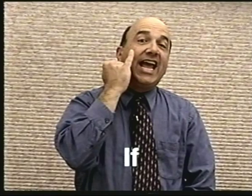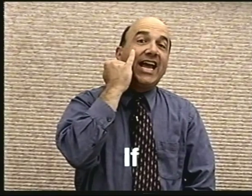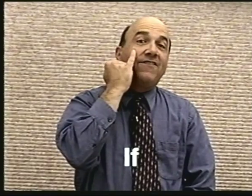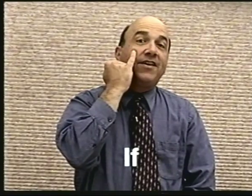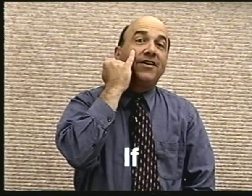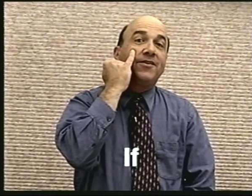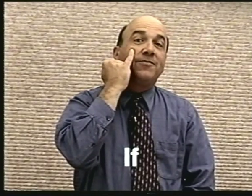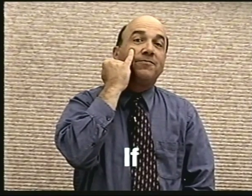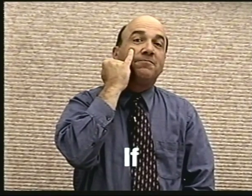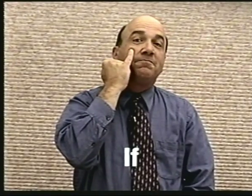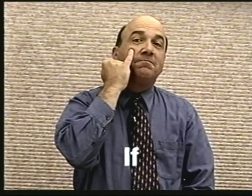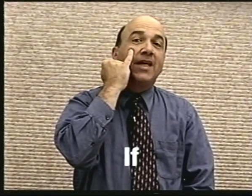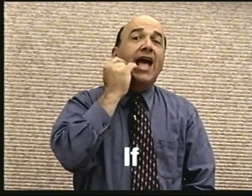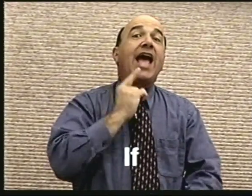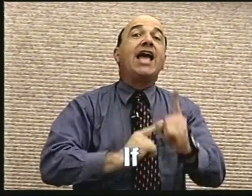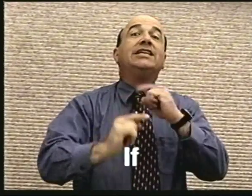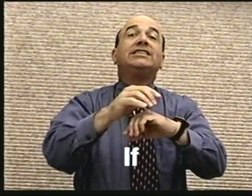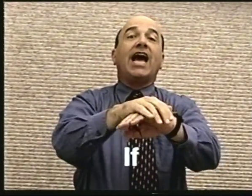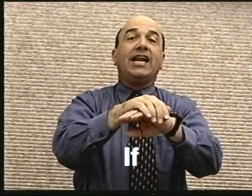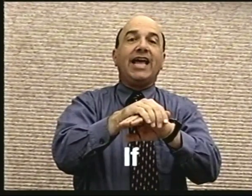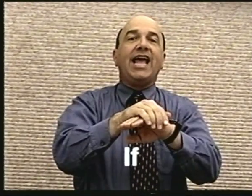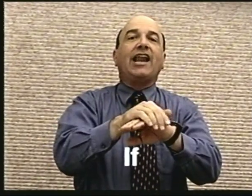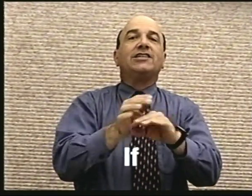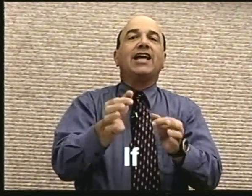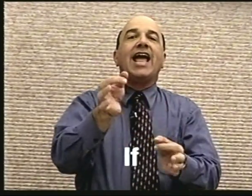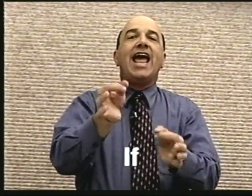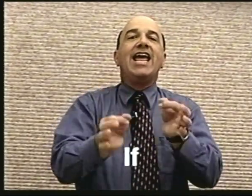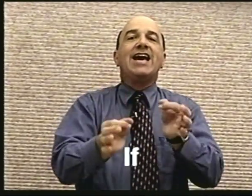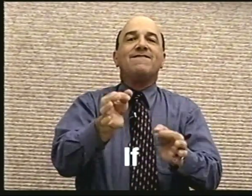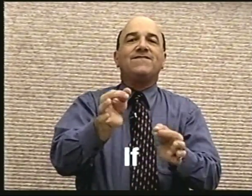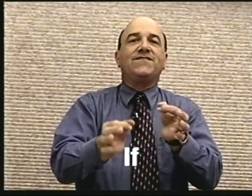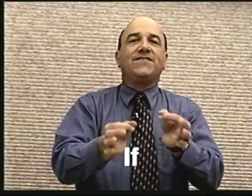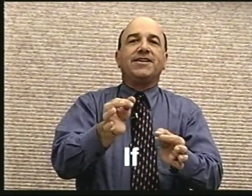If, in signed English, if,